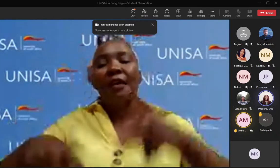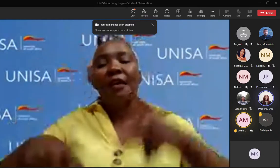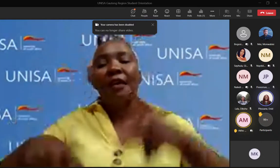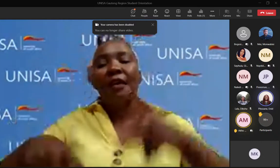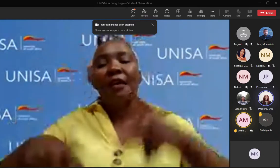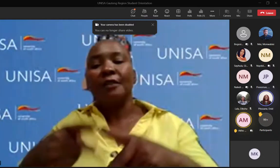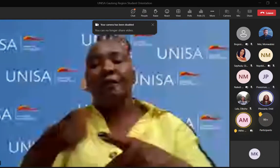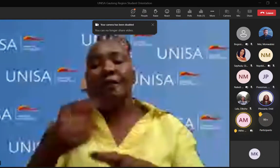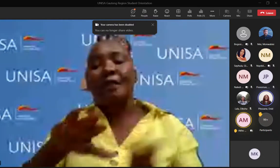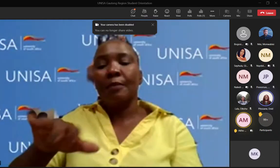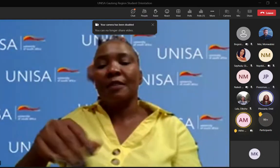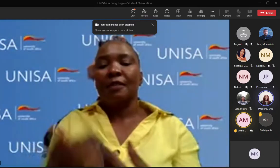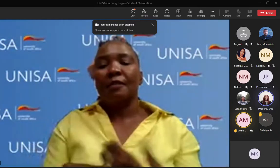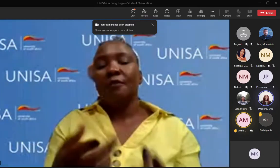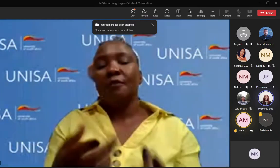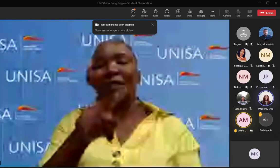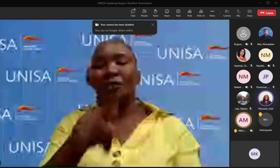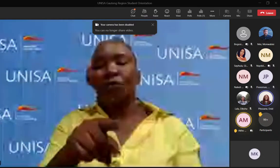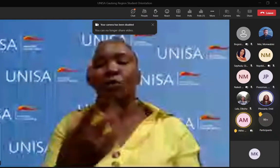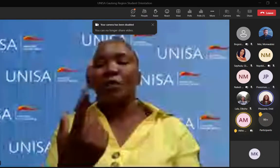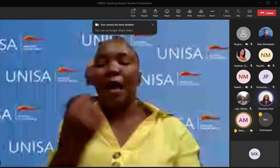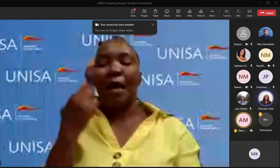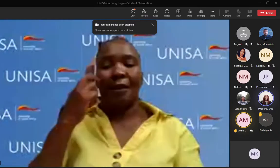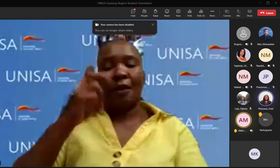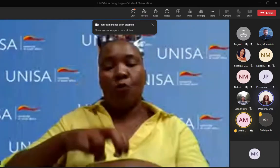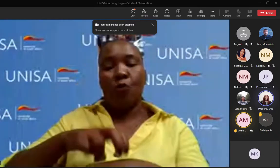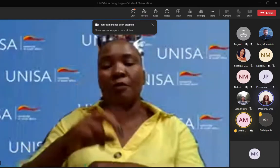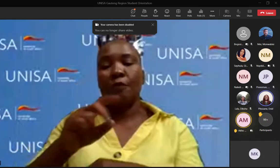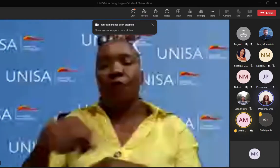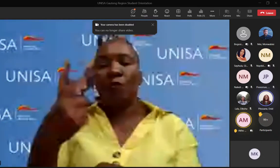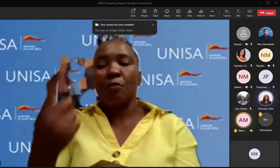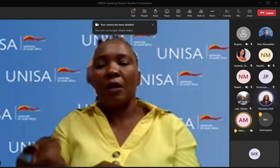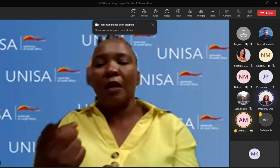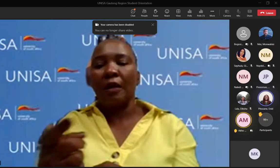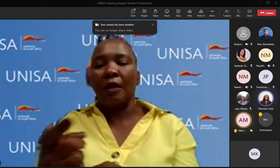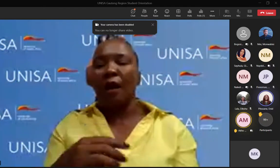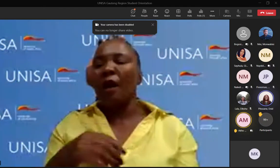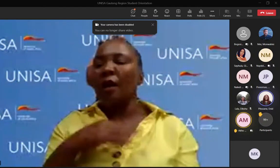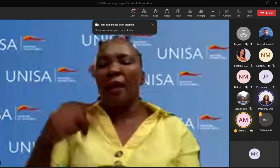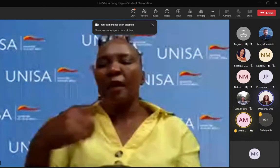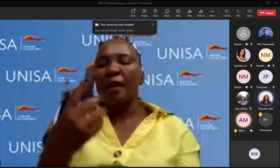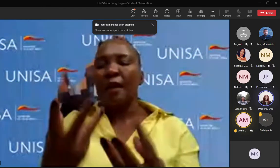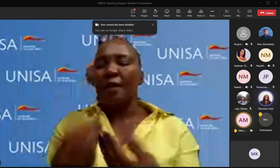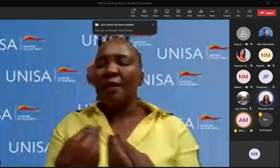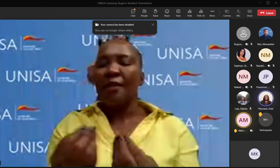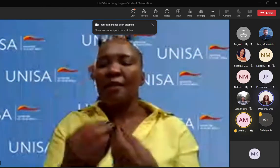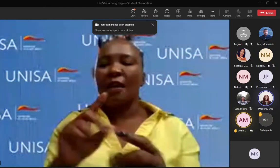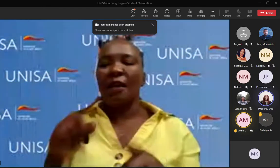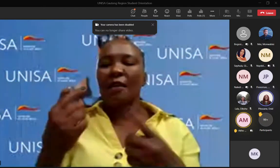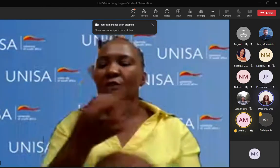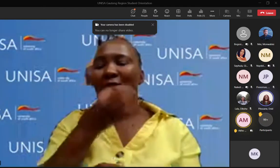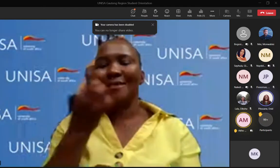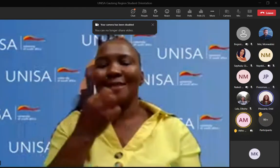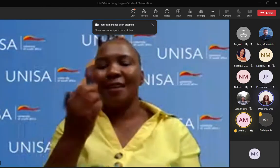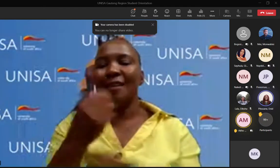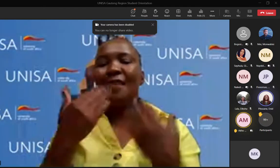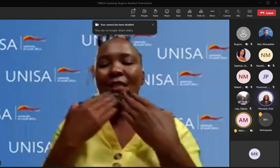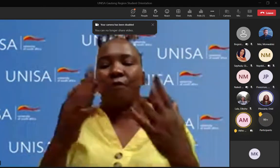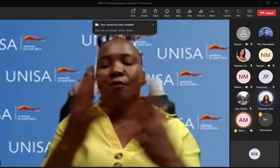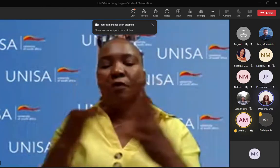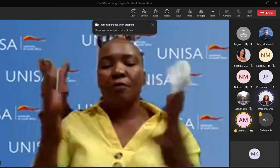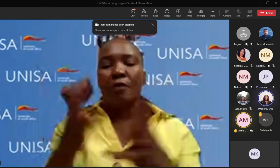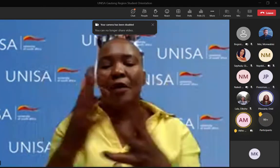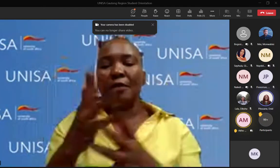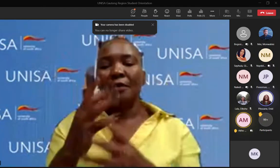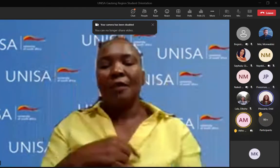so that's those are the requirements my brother uh thank you very much I hope that you